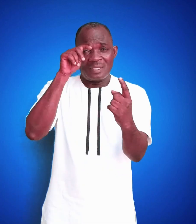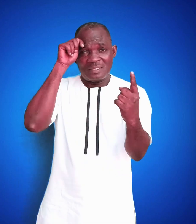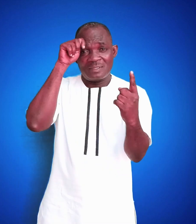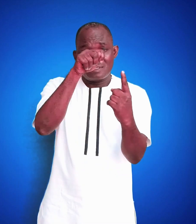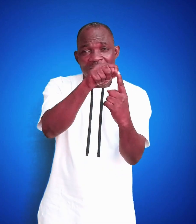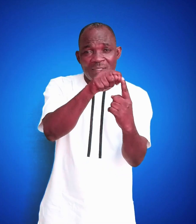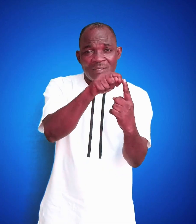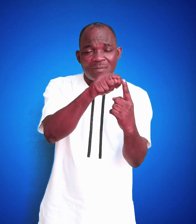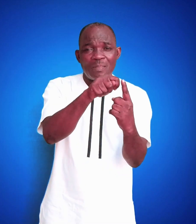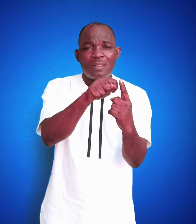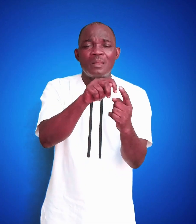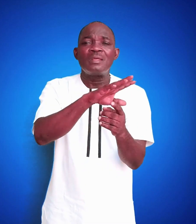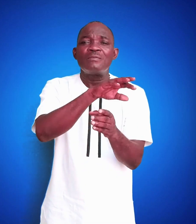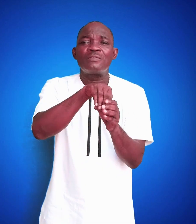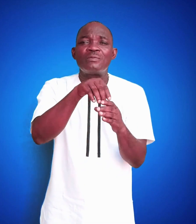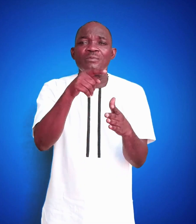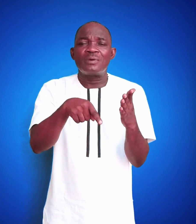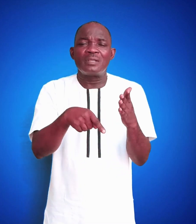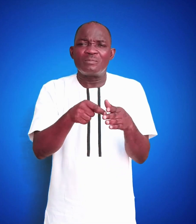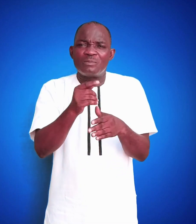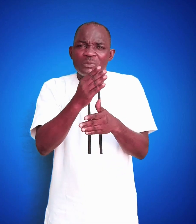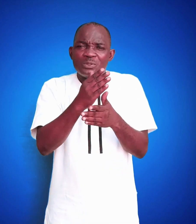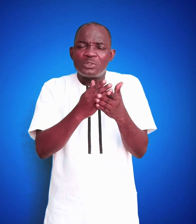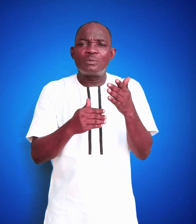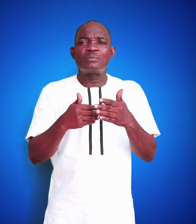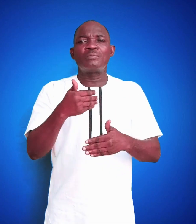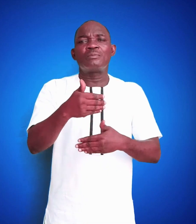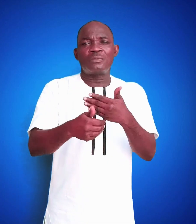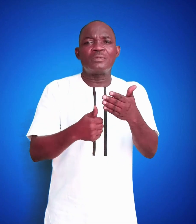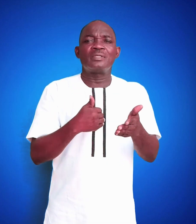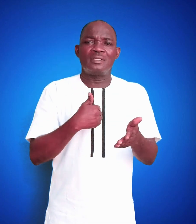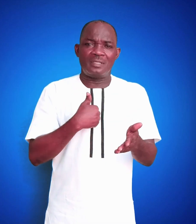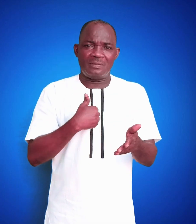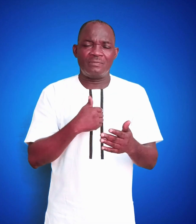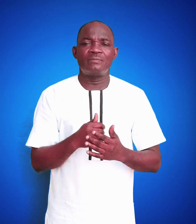Targeting involves some processes.